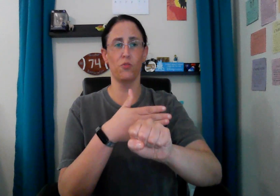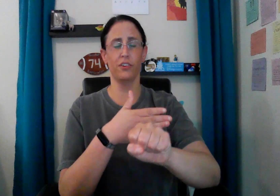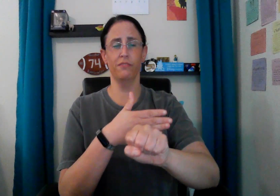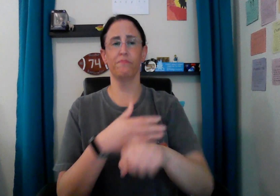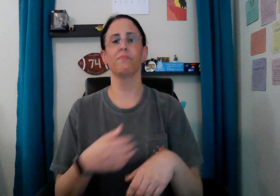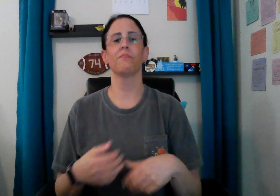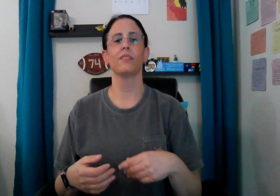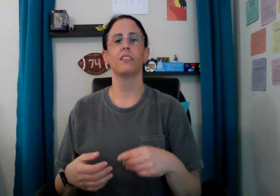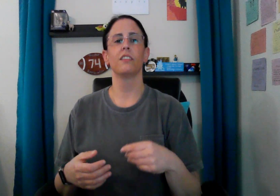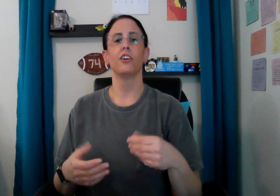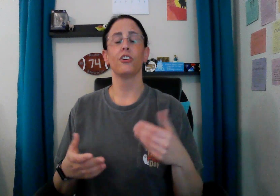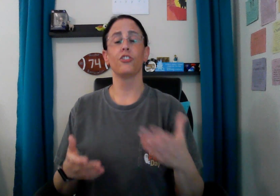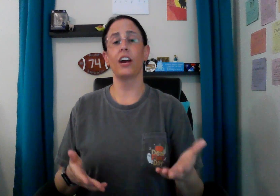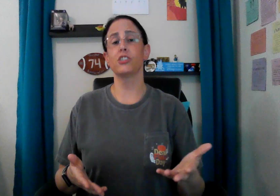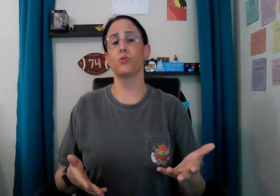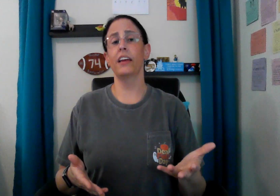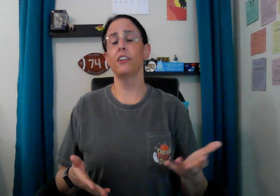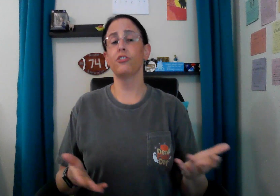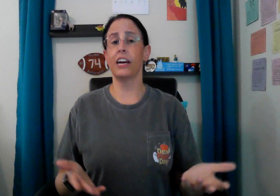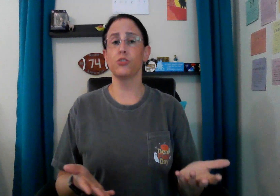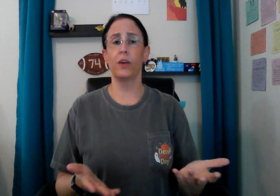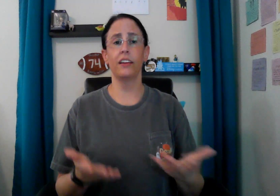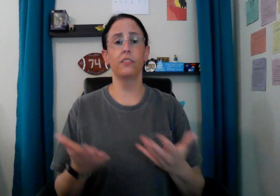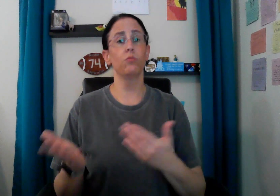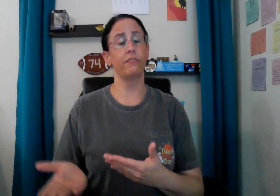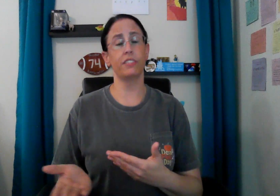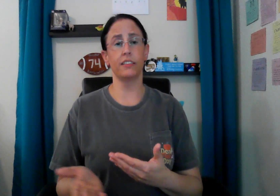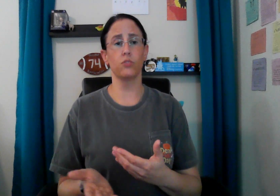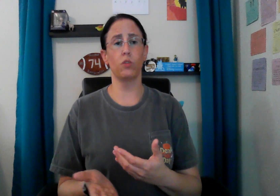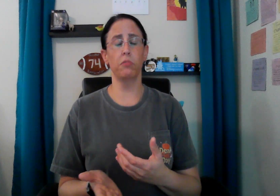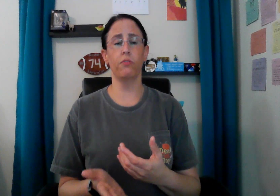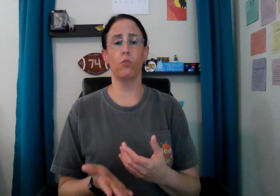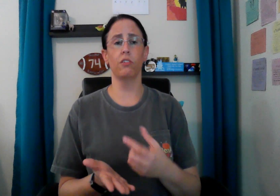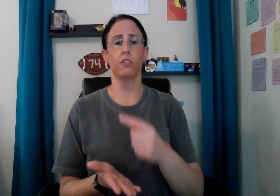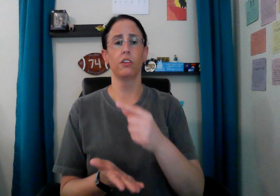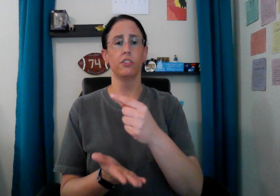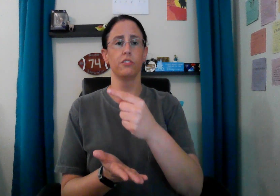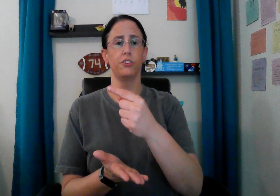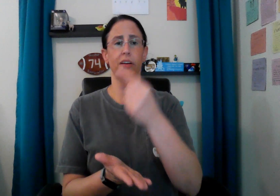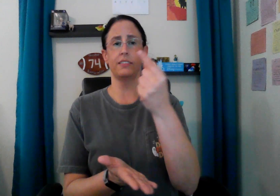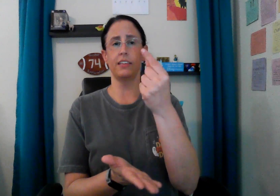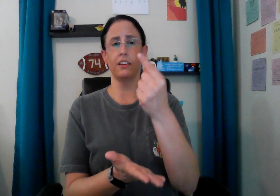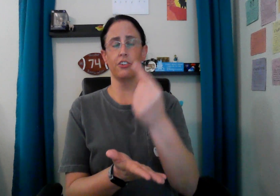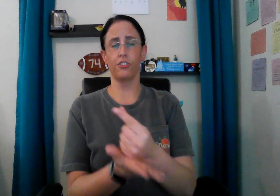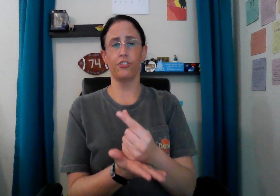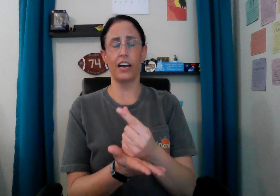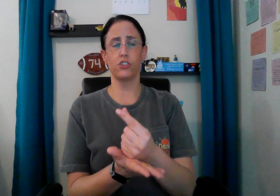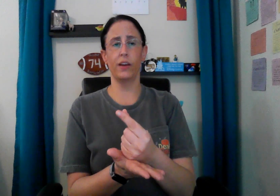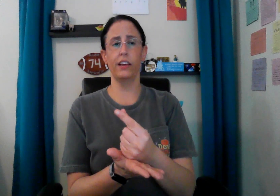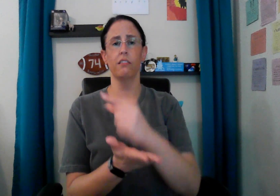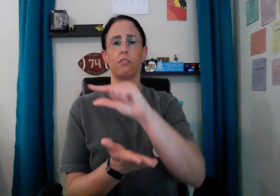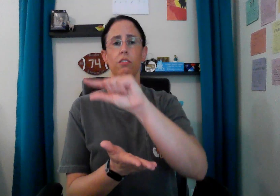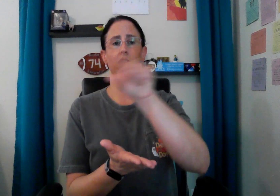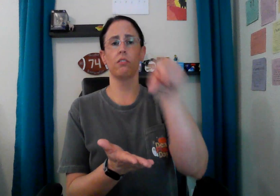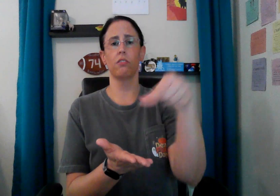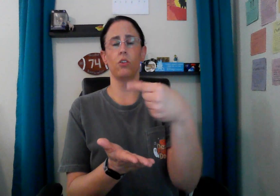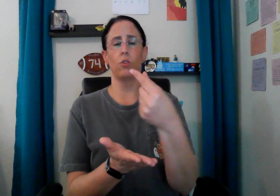born. Graduate, graduated. We've seen this one before. You might see graduate